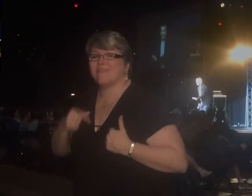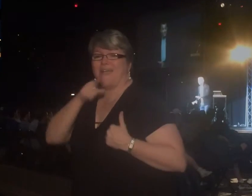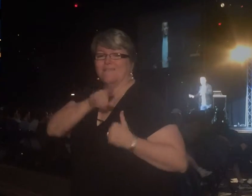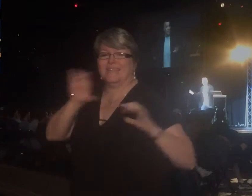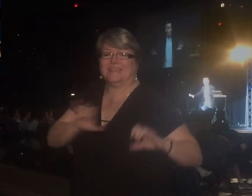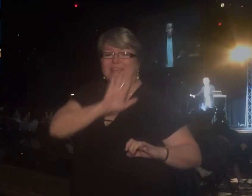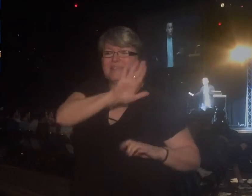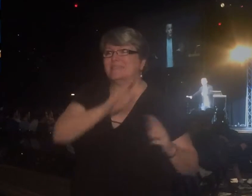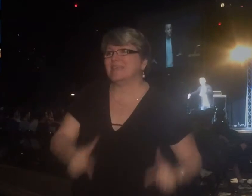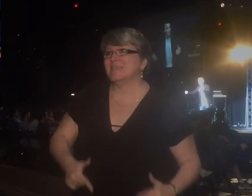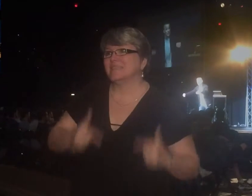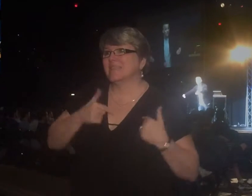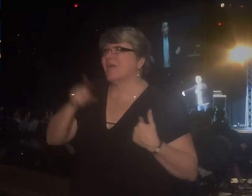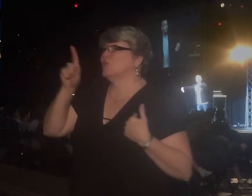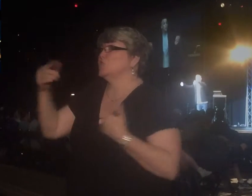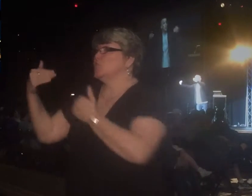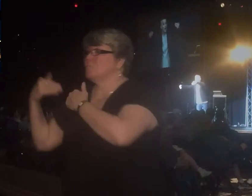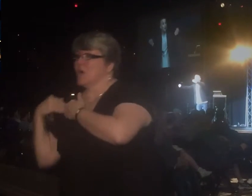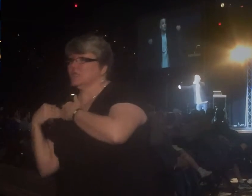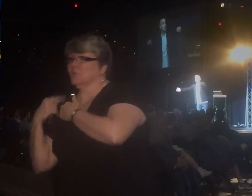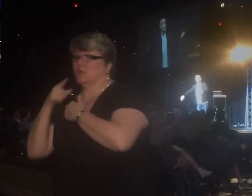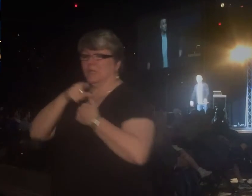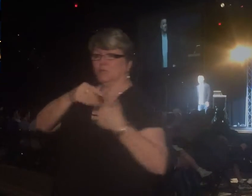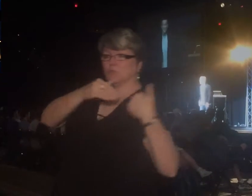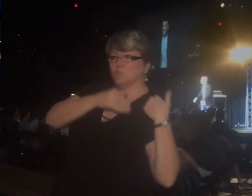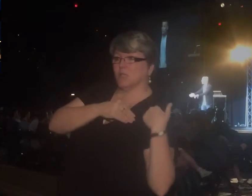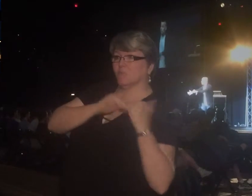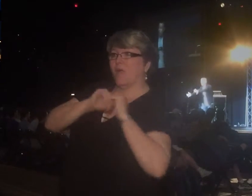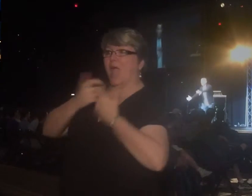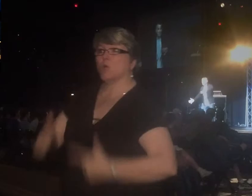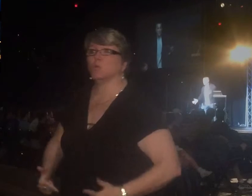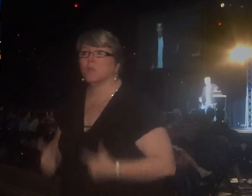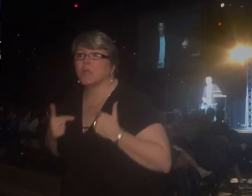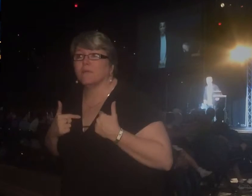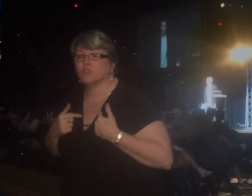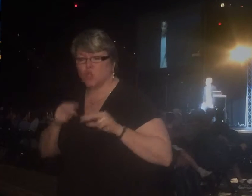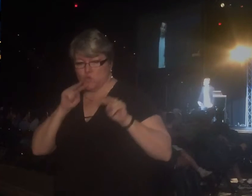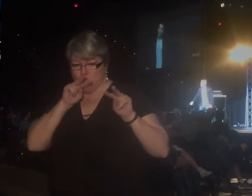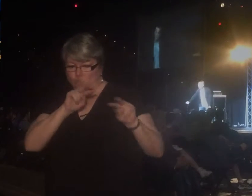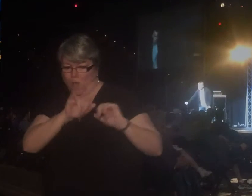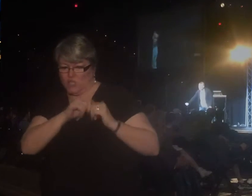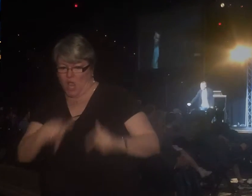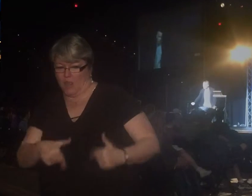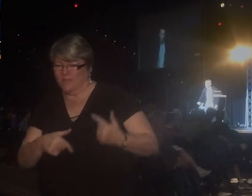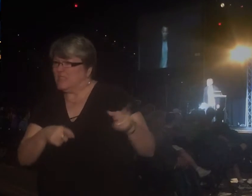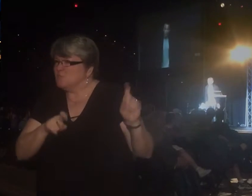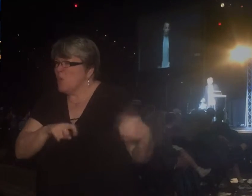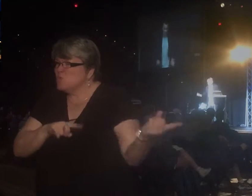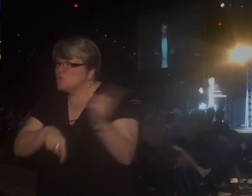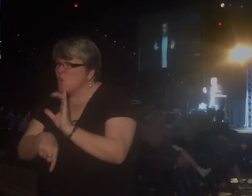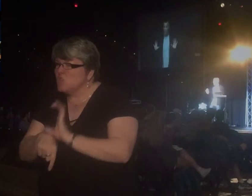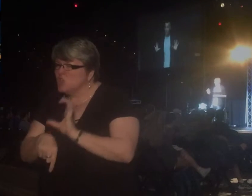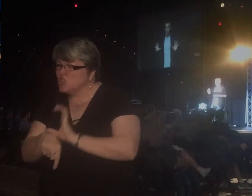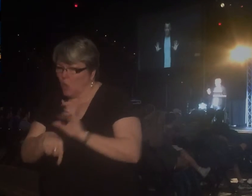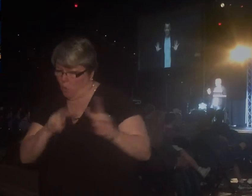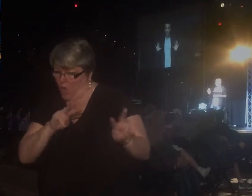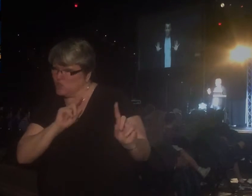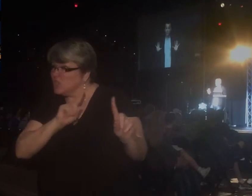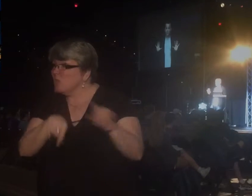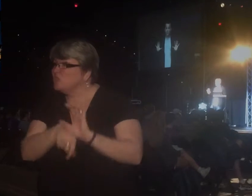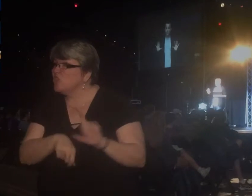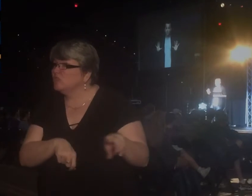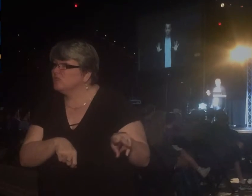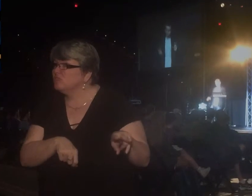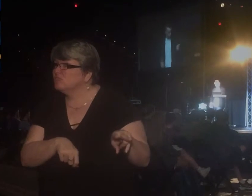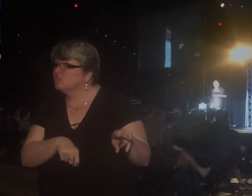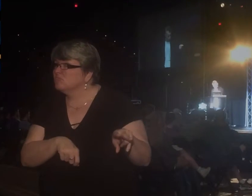your life, and he does his, and you will be held accountable for how you live your lives. And so you watch how they live their life. Well, is he supposed to go to church with me?